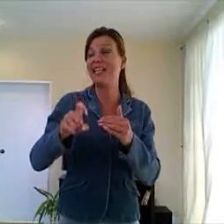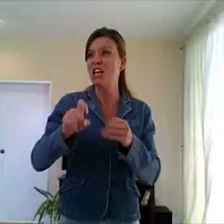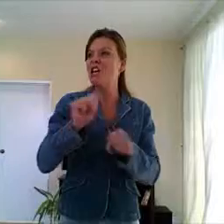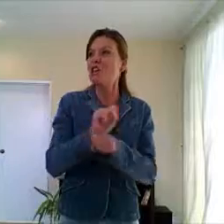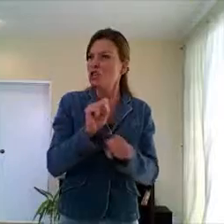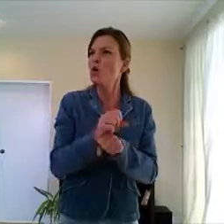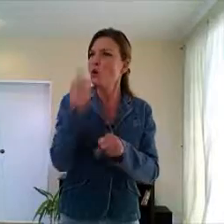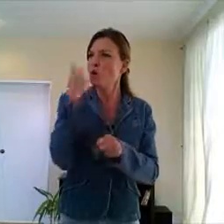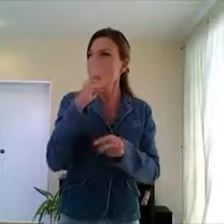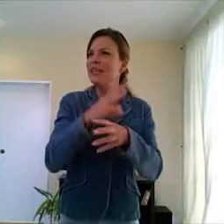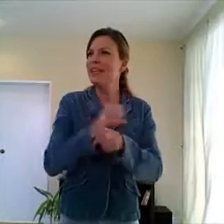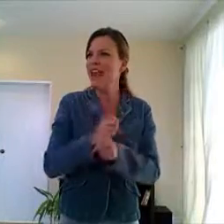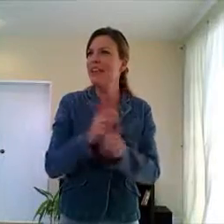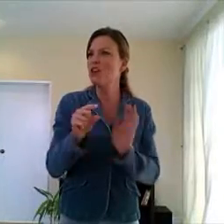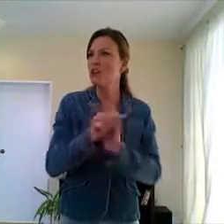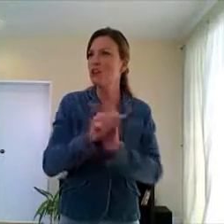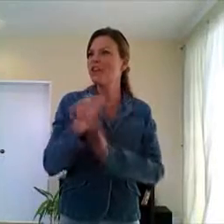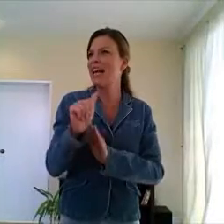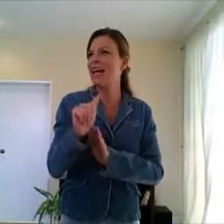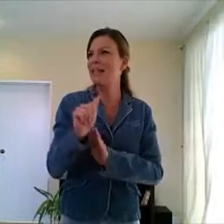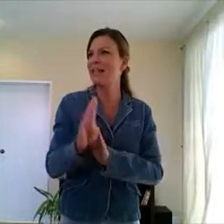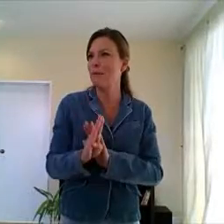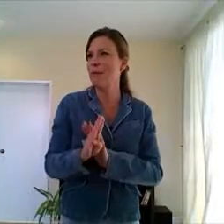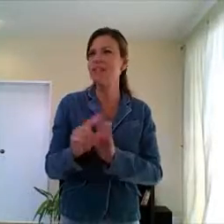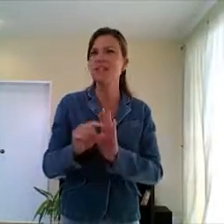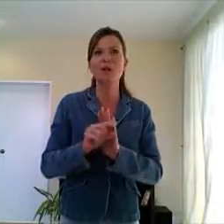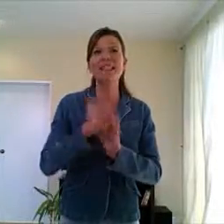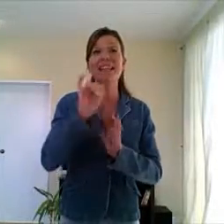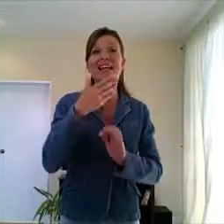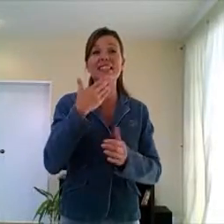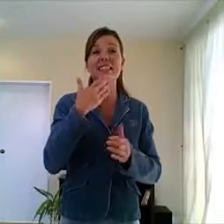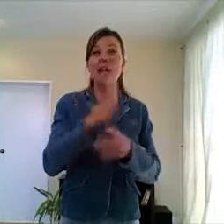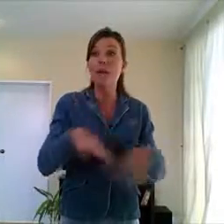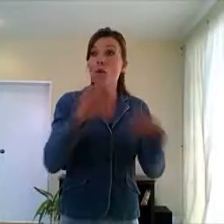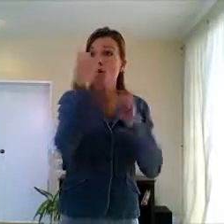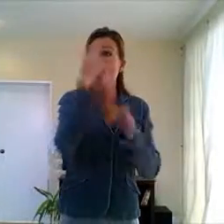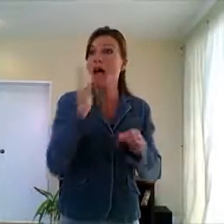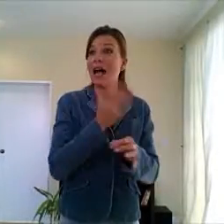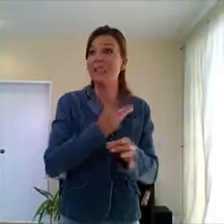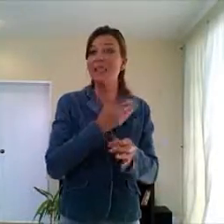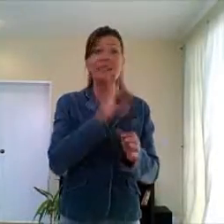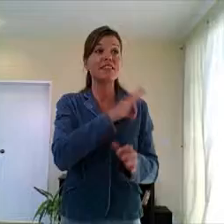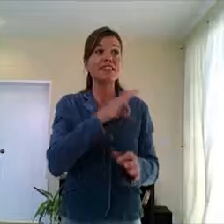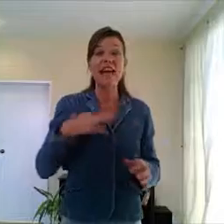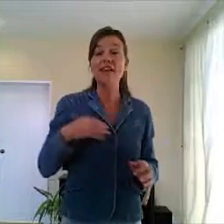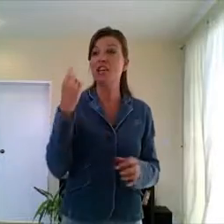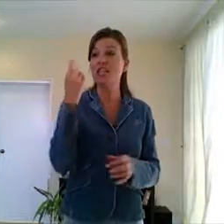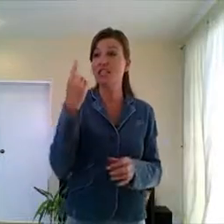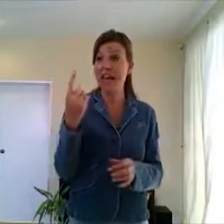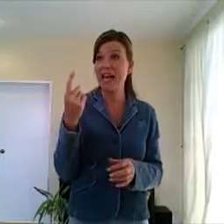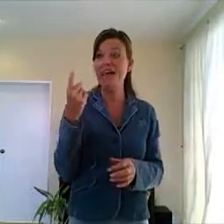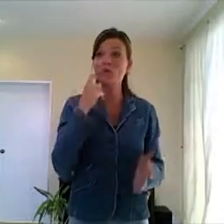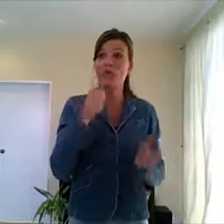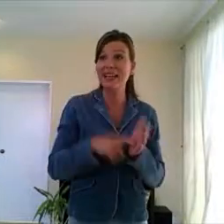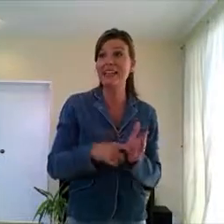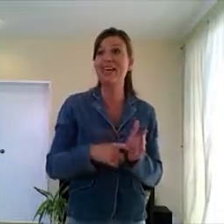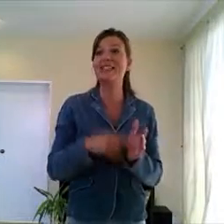your classes? And this is important for us as faculty to recognize, because we're talking about critical thinking, and as we've said,